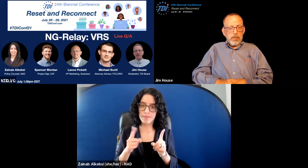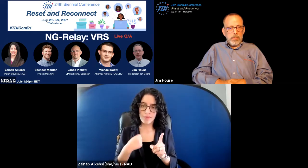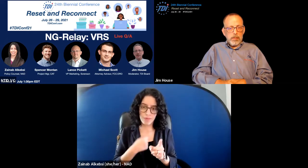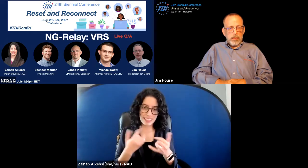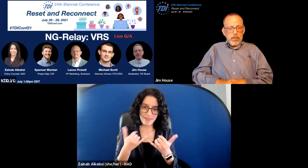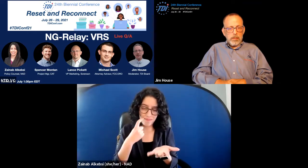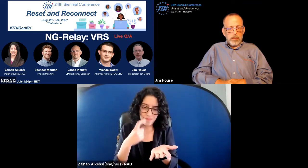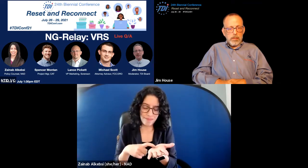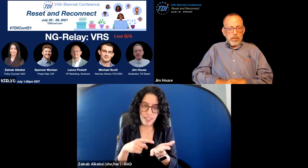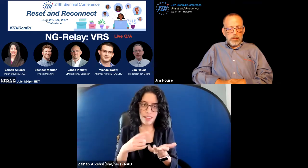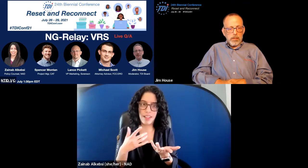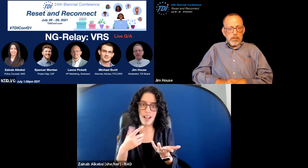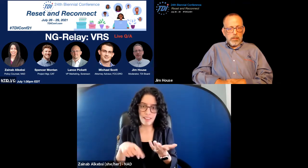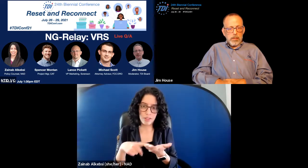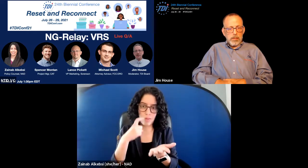space, but